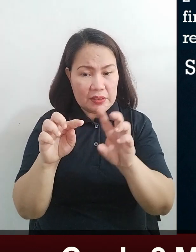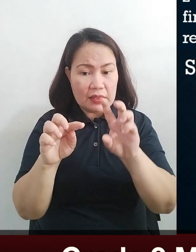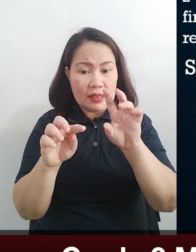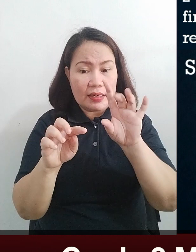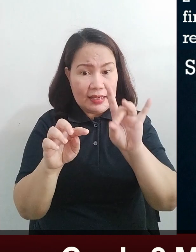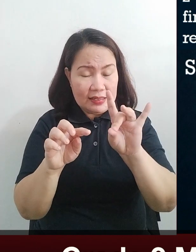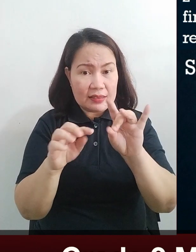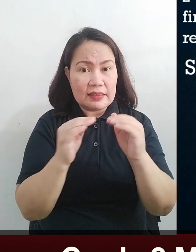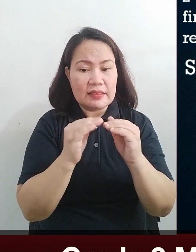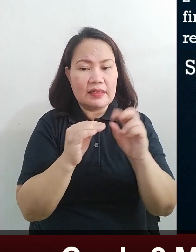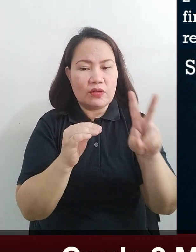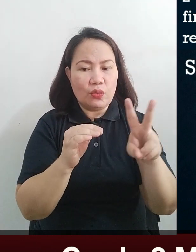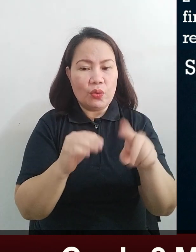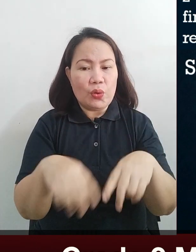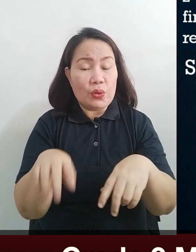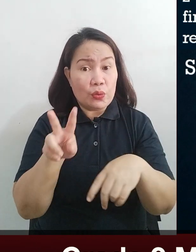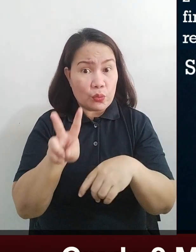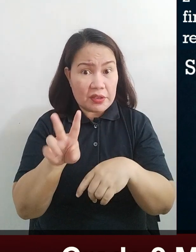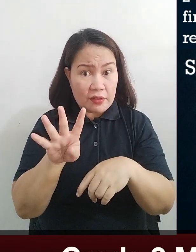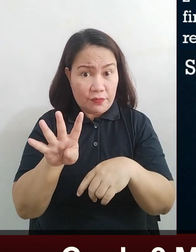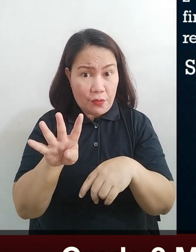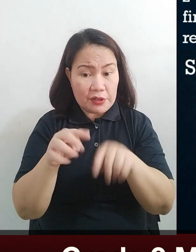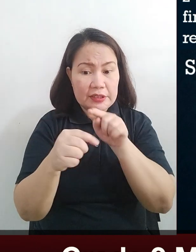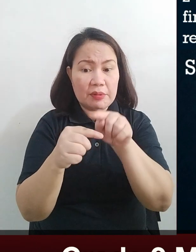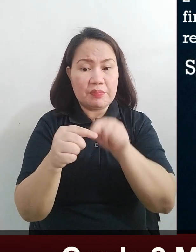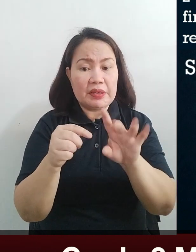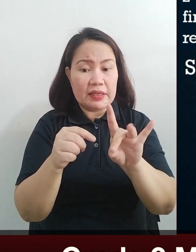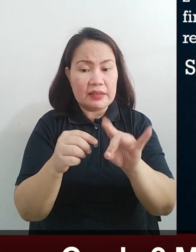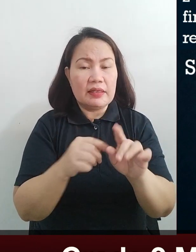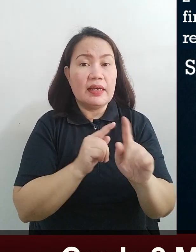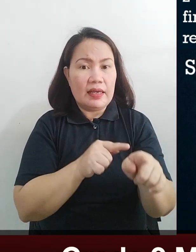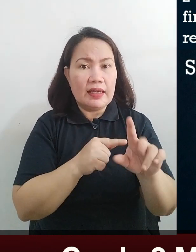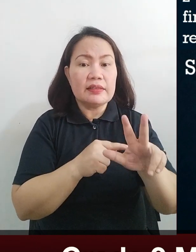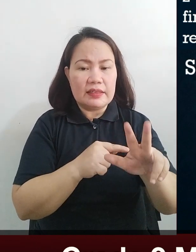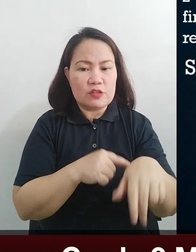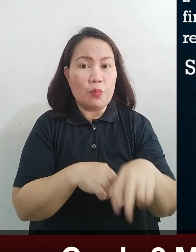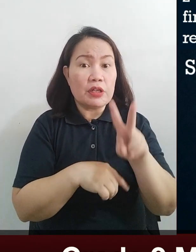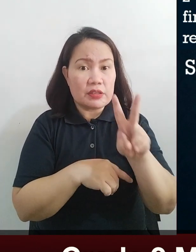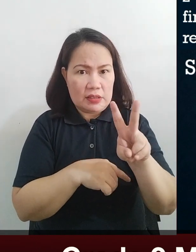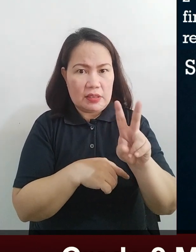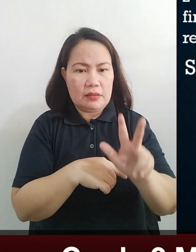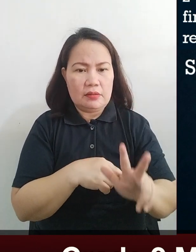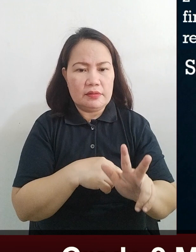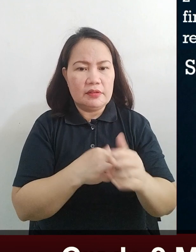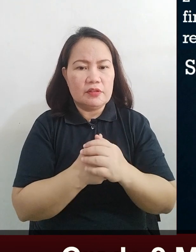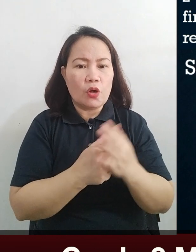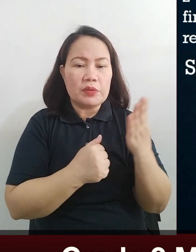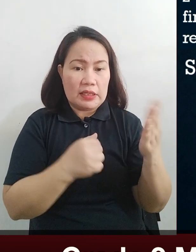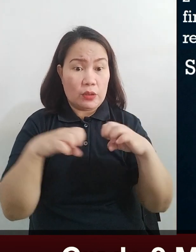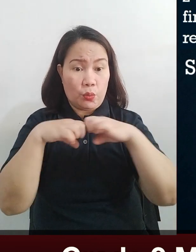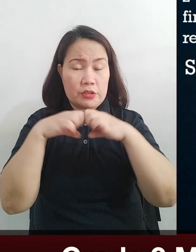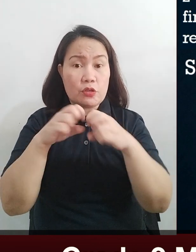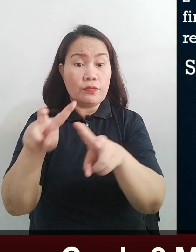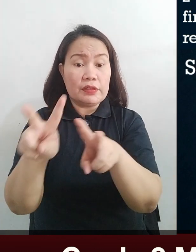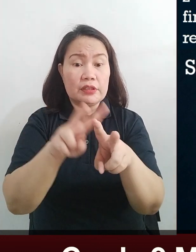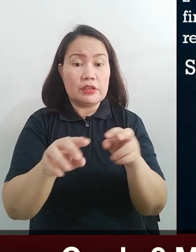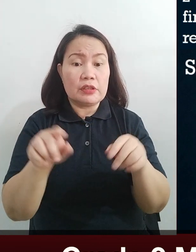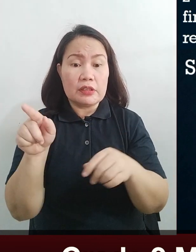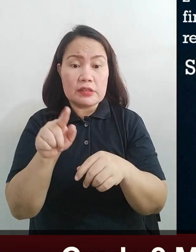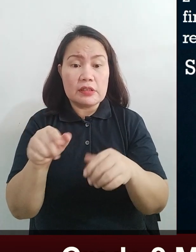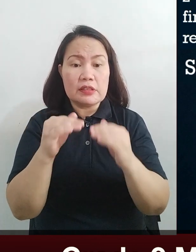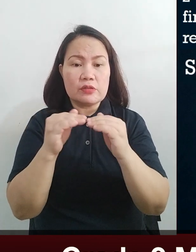substituting the value of K dito sa equation natin na to. So, that is A is equal to